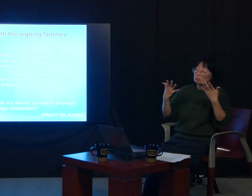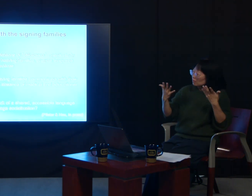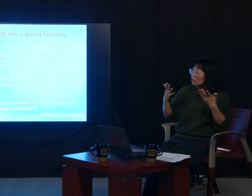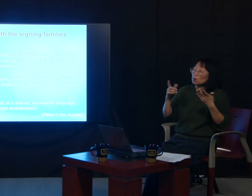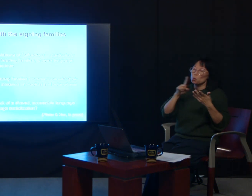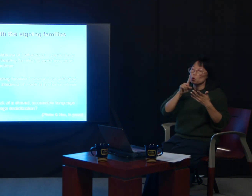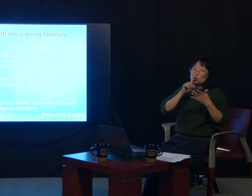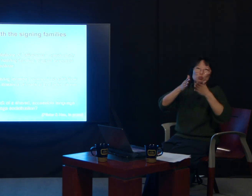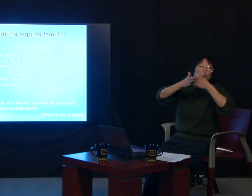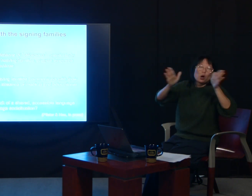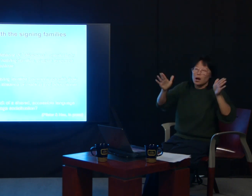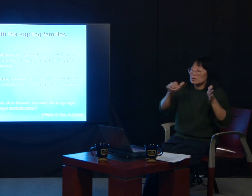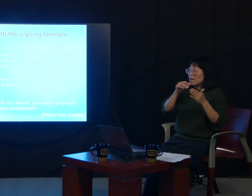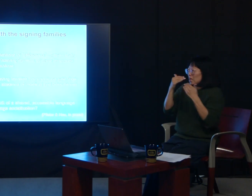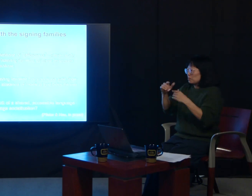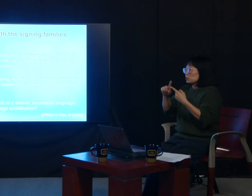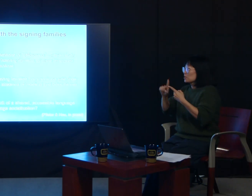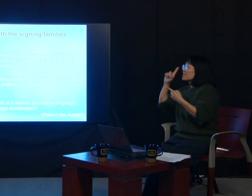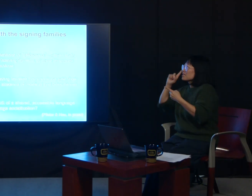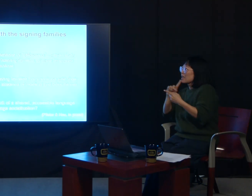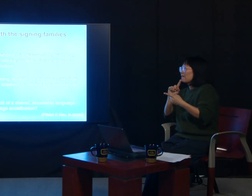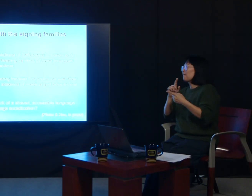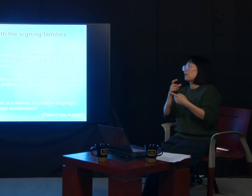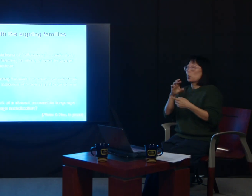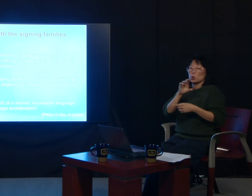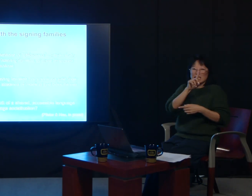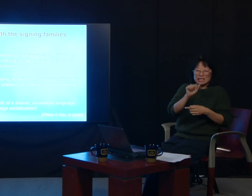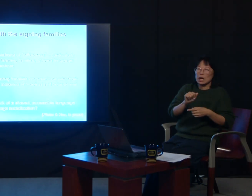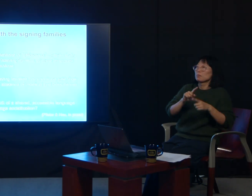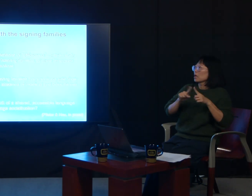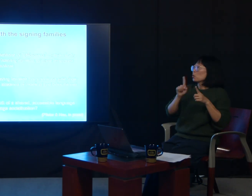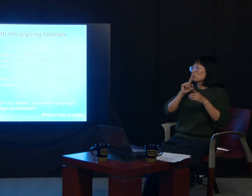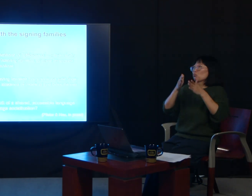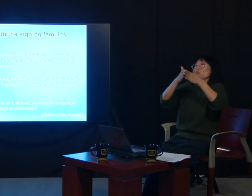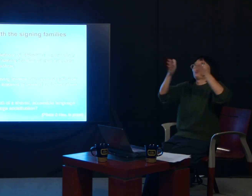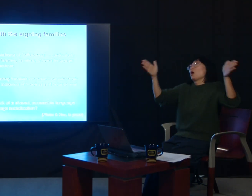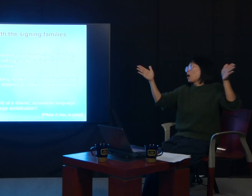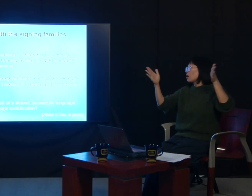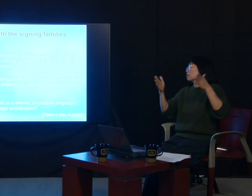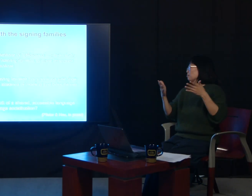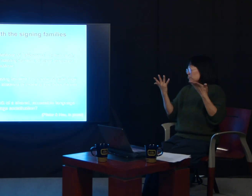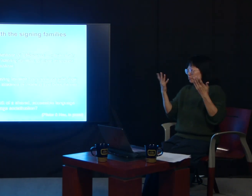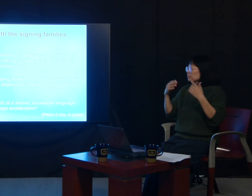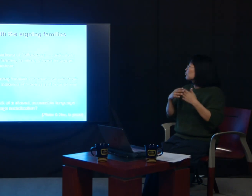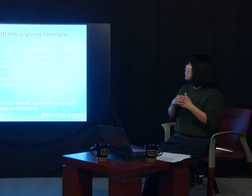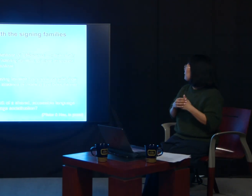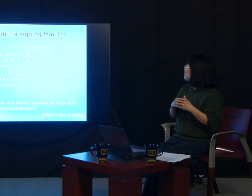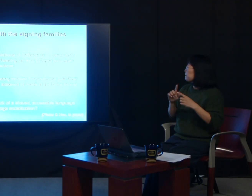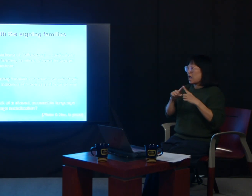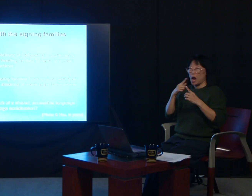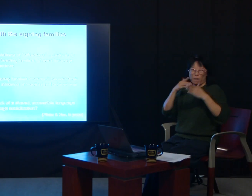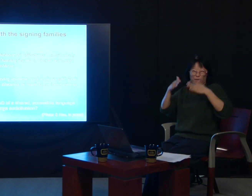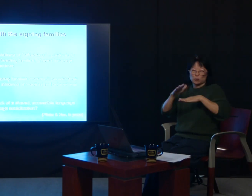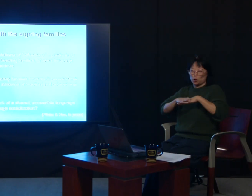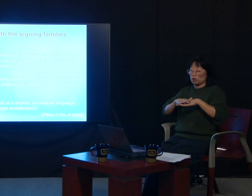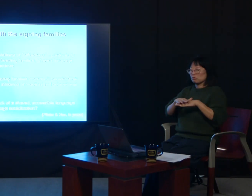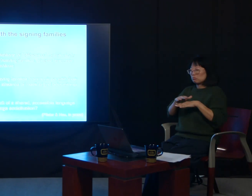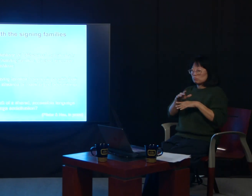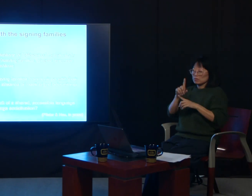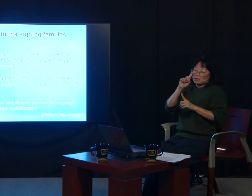It's a very broad thing. It's not limited to just disabled people or deaf people. But I'm going to focus on deaf people